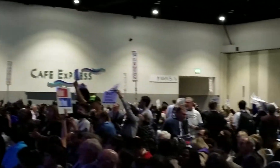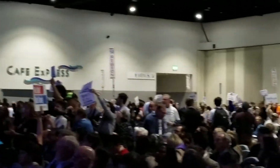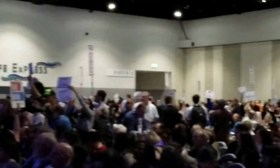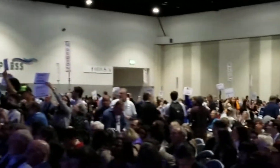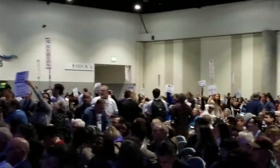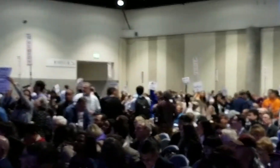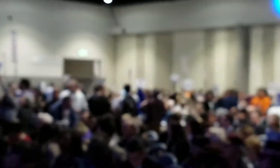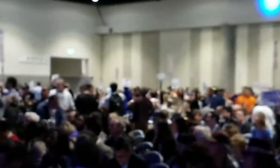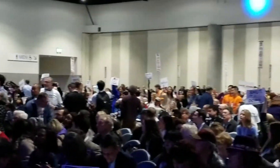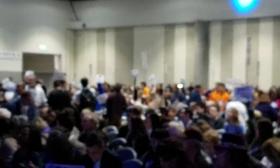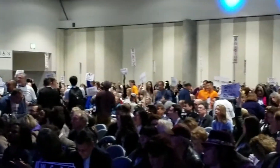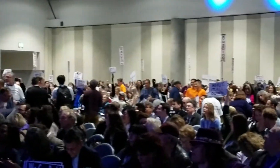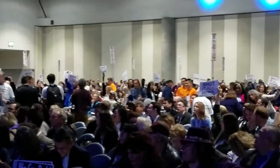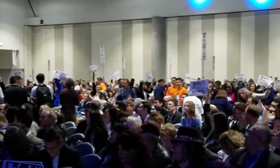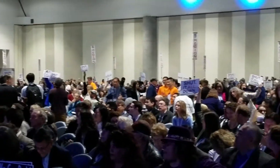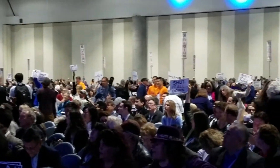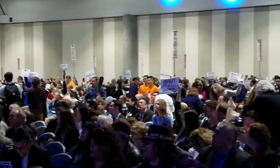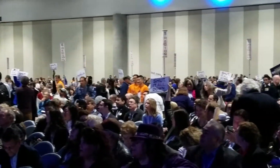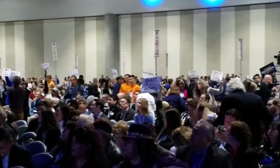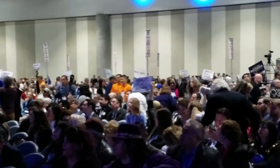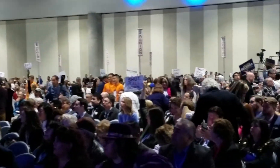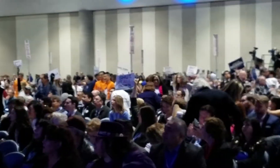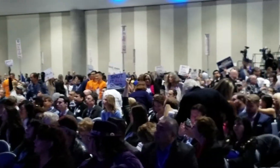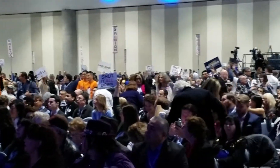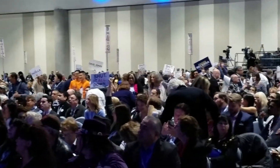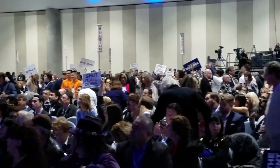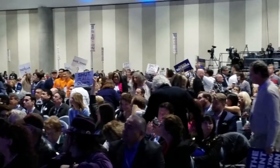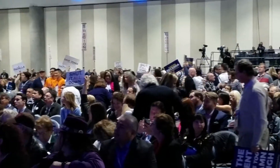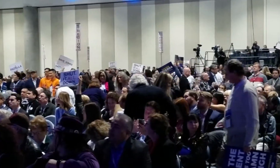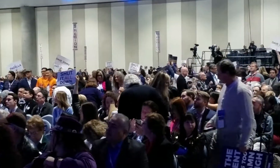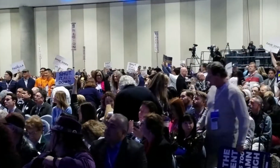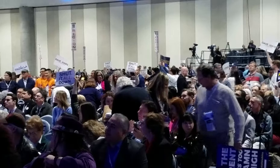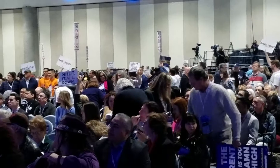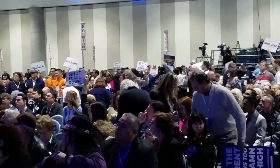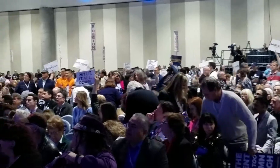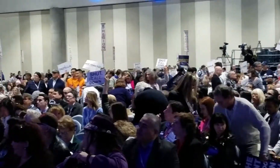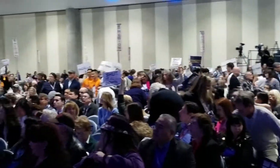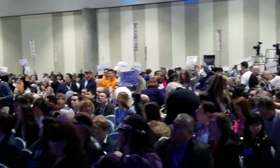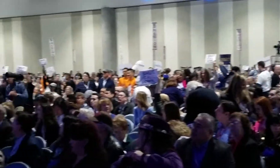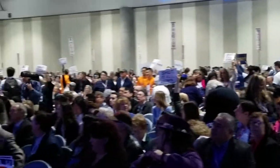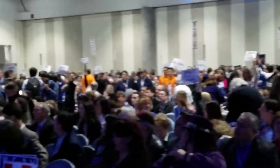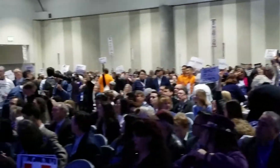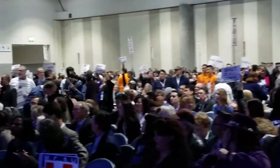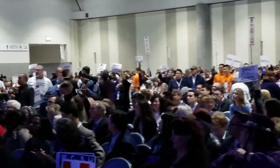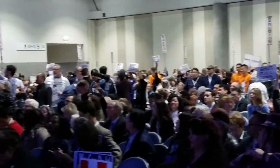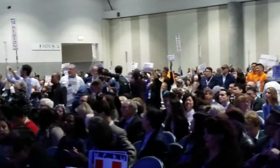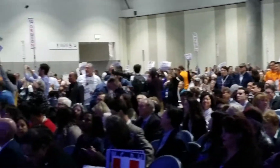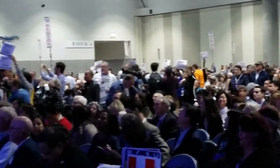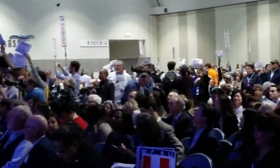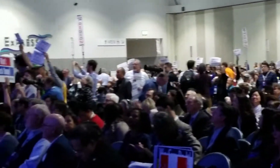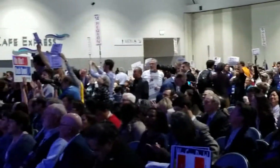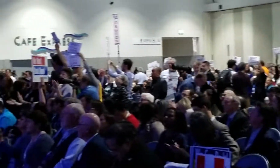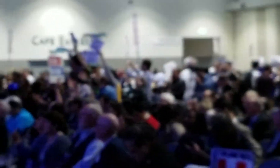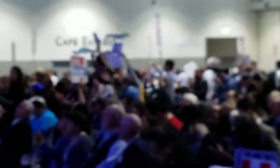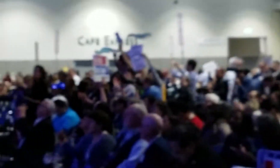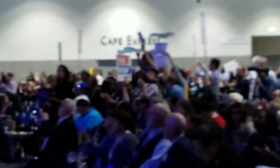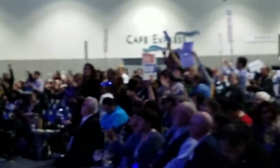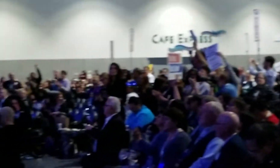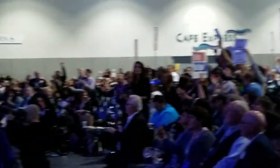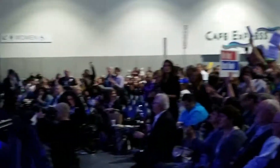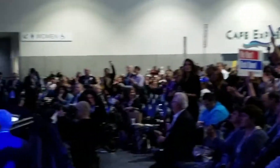walk with living legends like Dolores Huerta and Maria Elena Durazo. We walk with